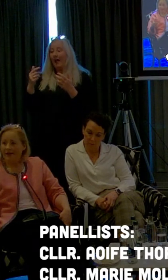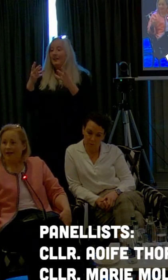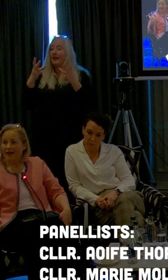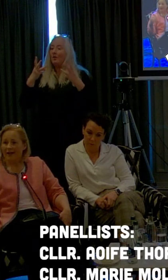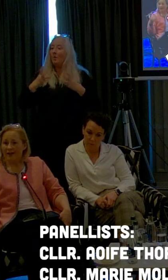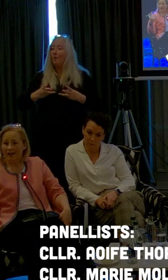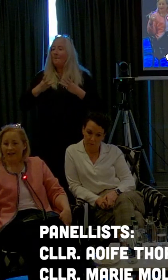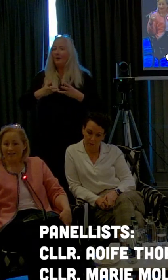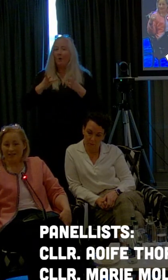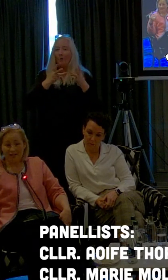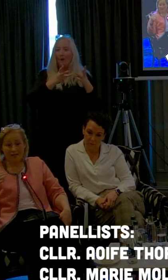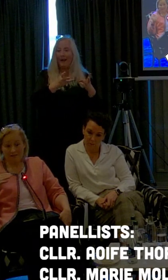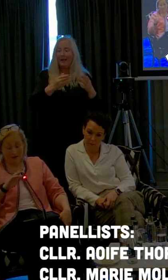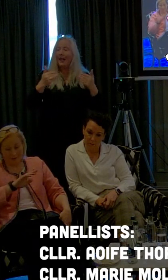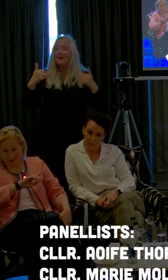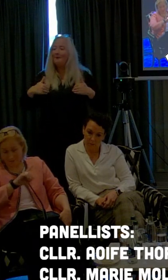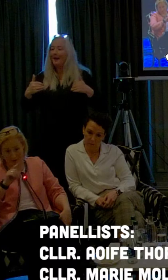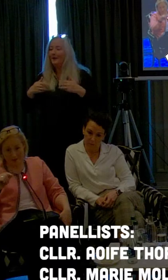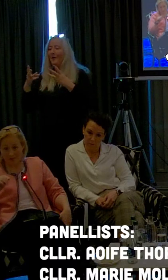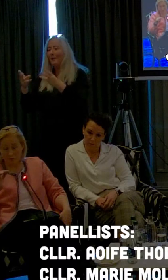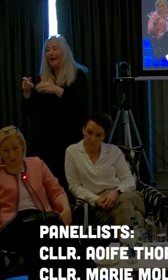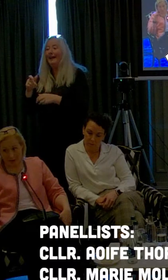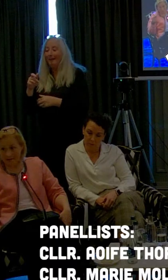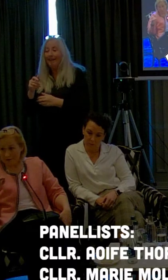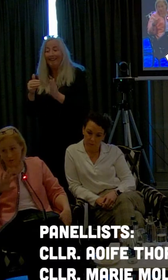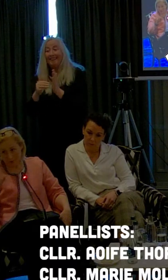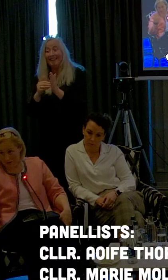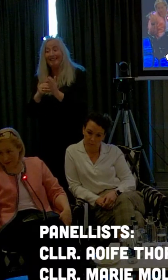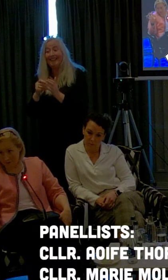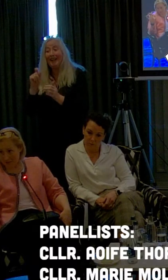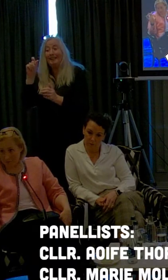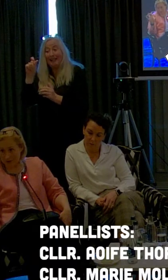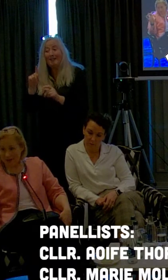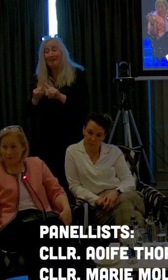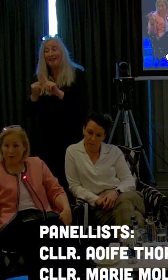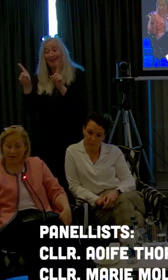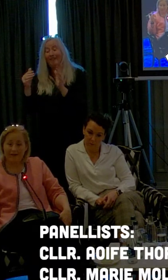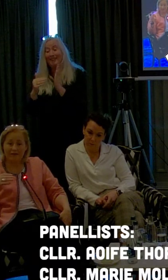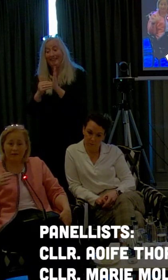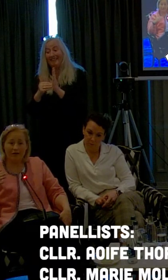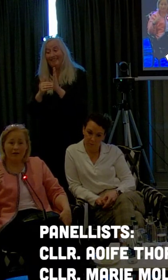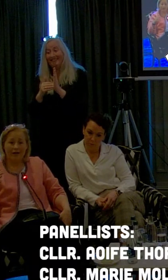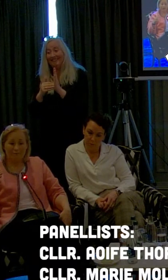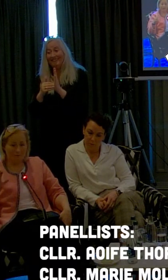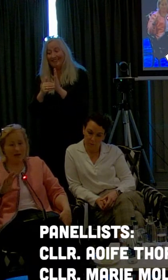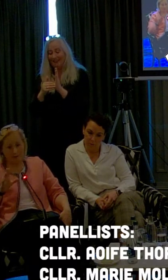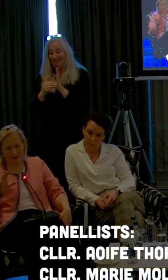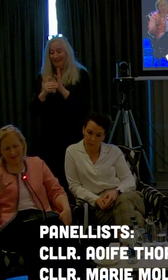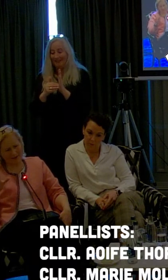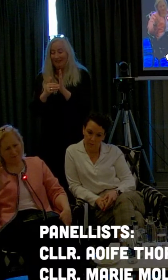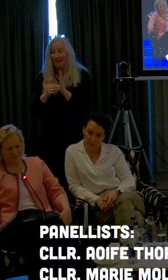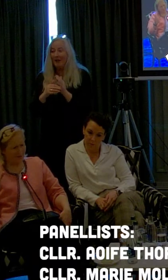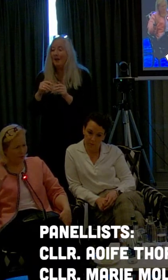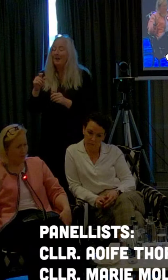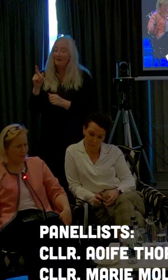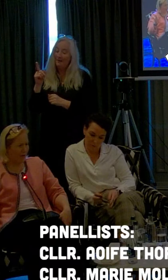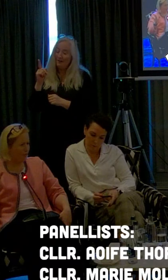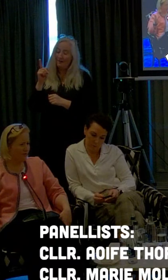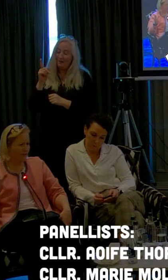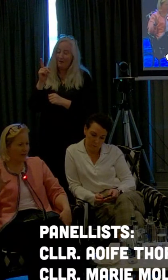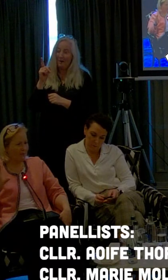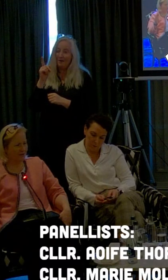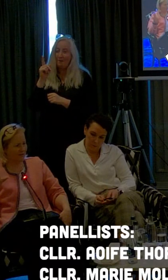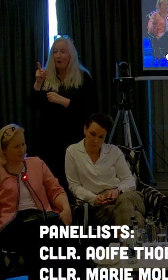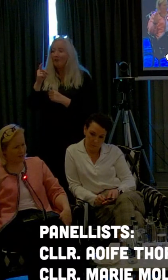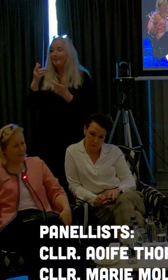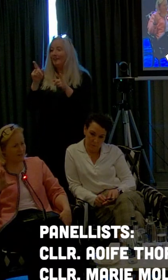men. And it is, as Marie says, once you get there, you're the same as everybody else. But I think there maybe, and again, you know, maybe I'm